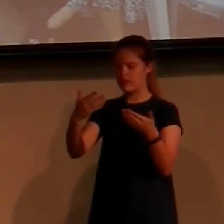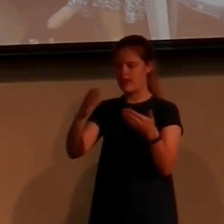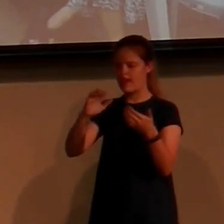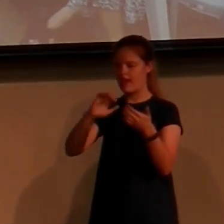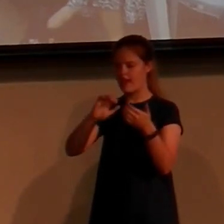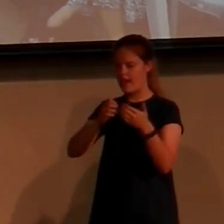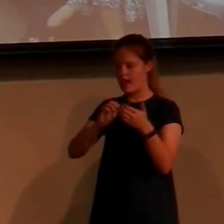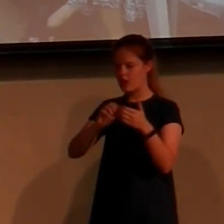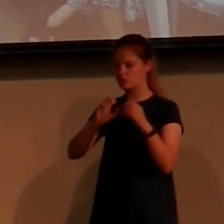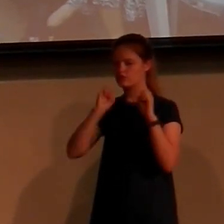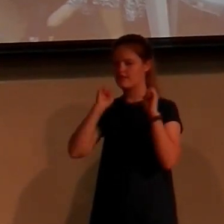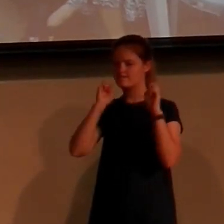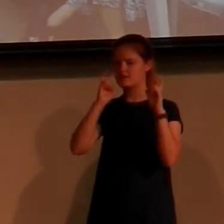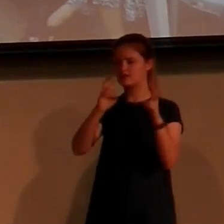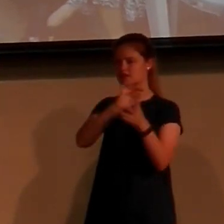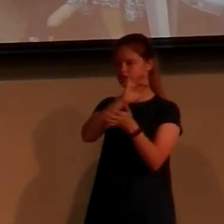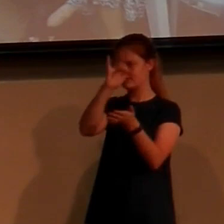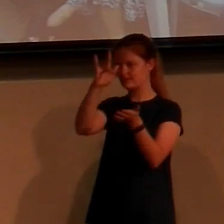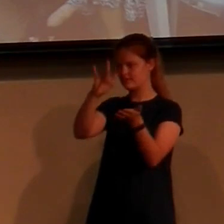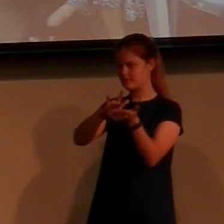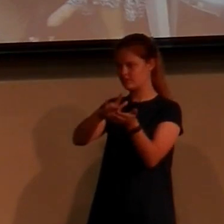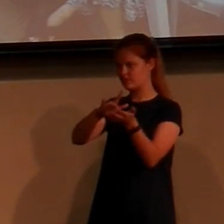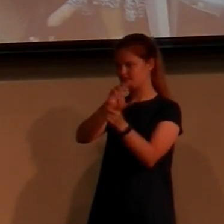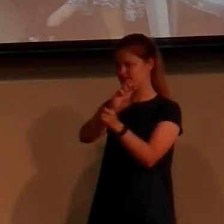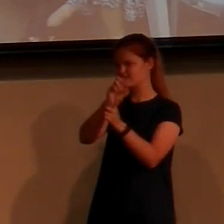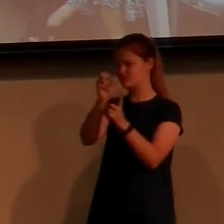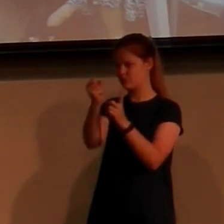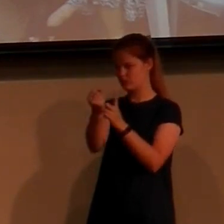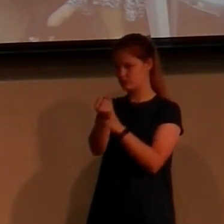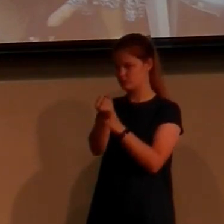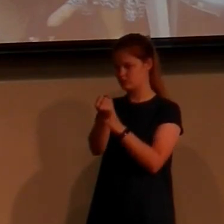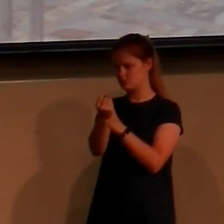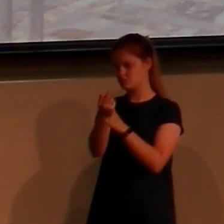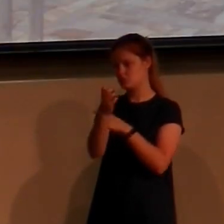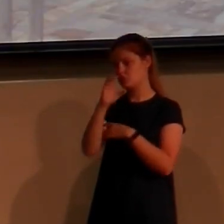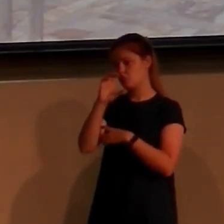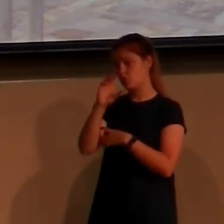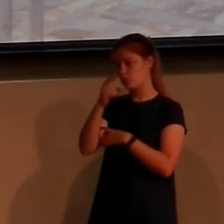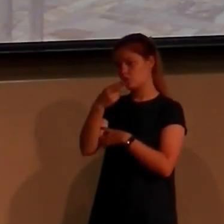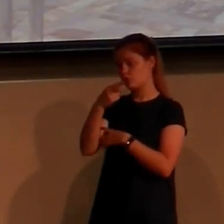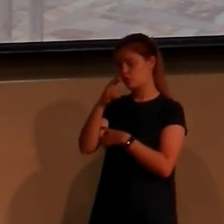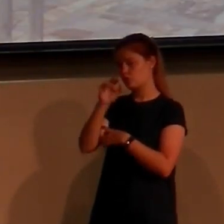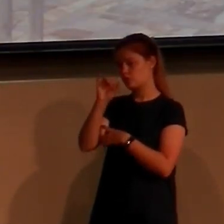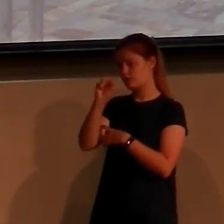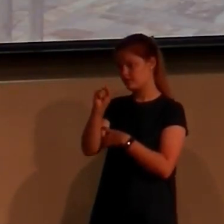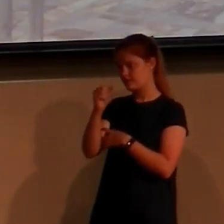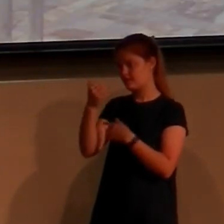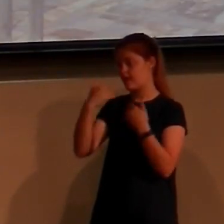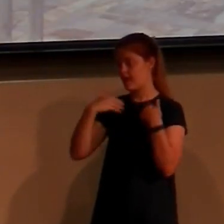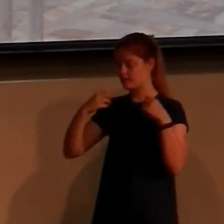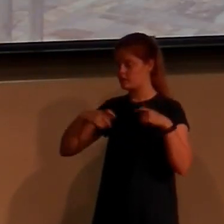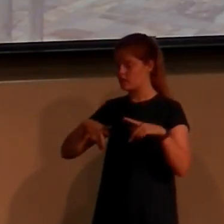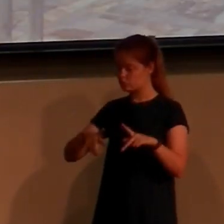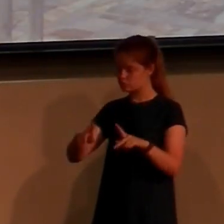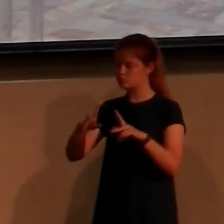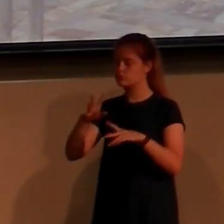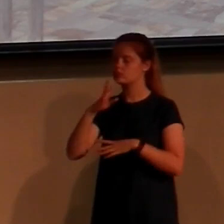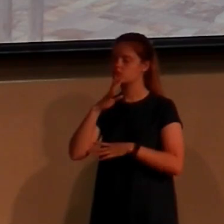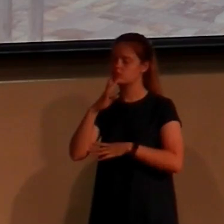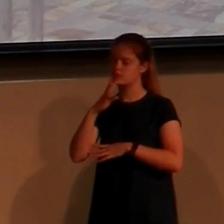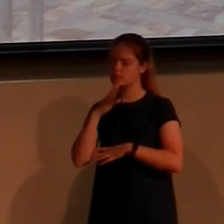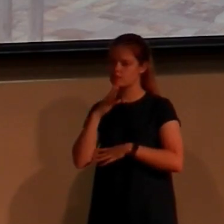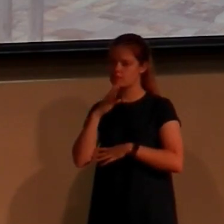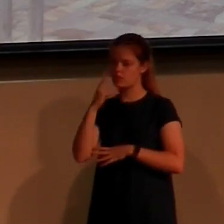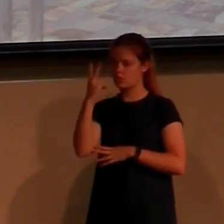in the midst of that situation. So Chris had the opportunity to speak